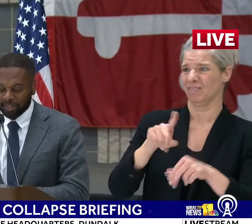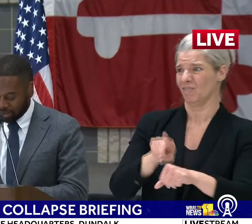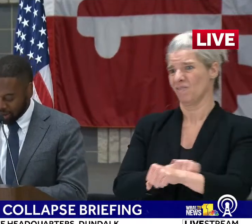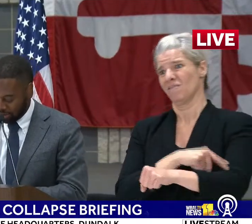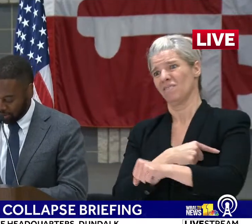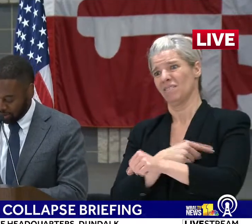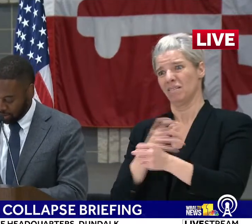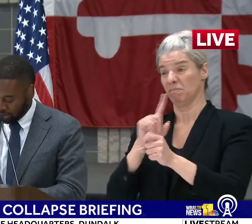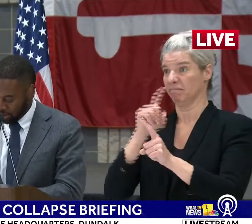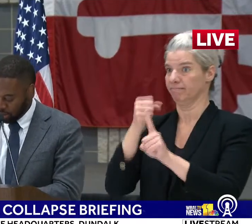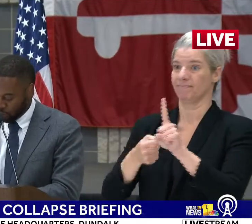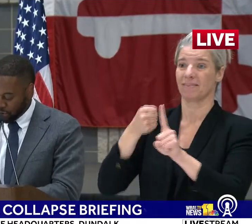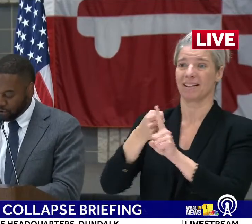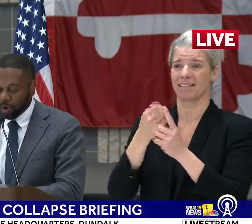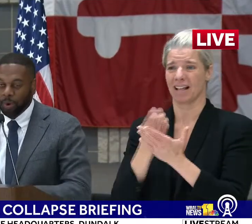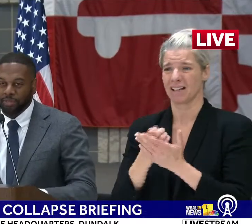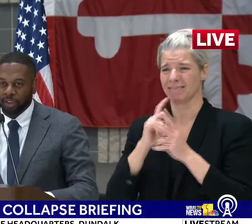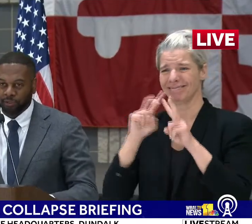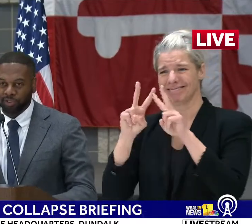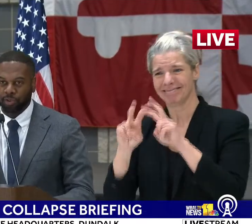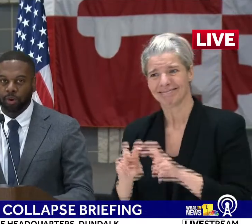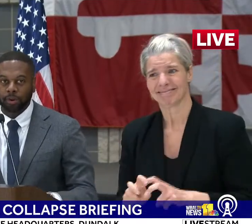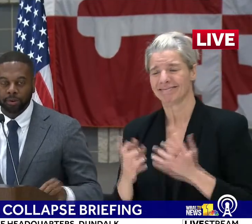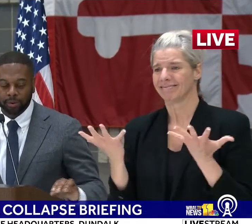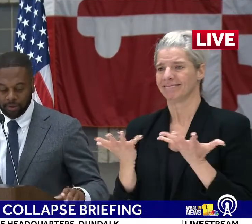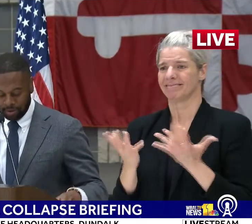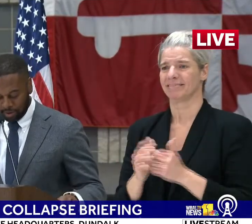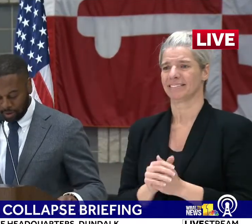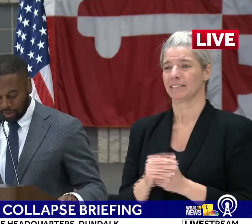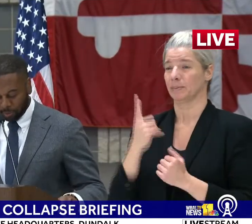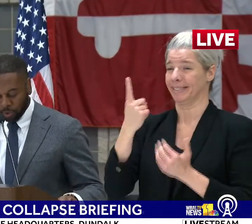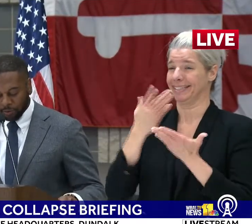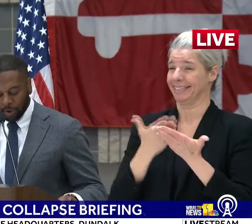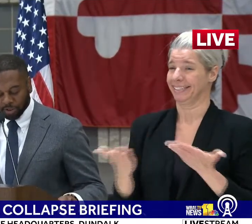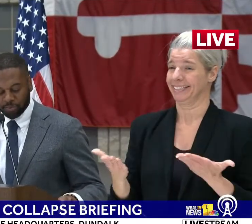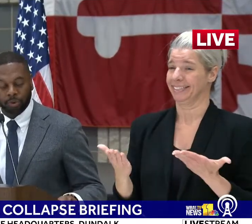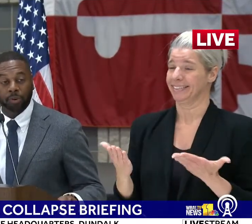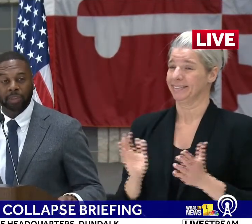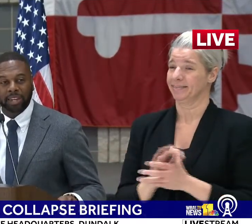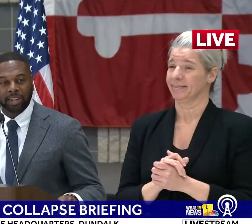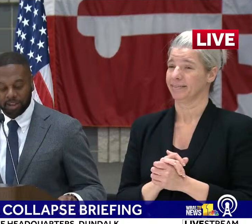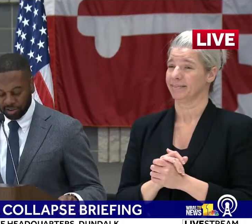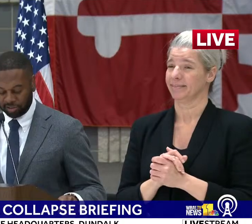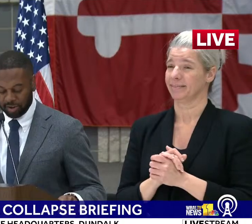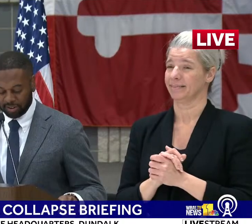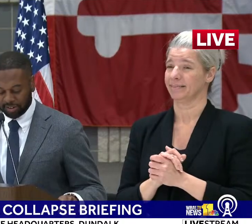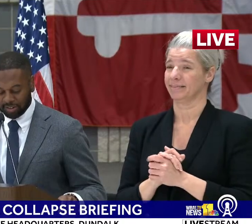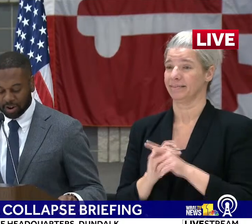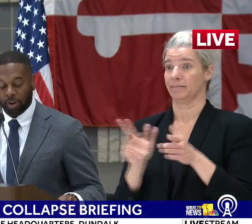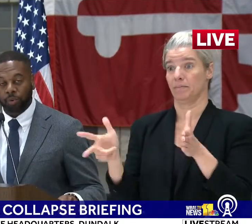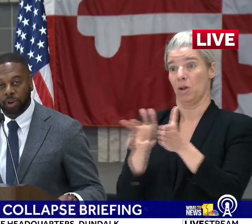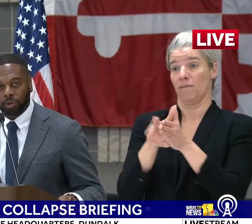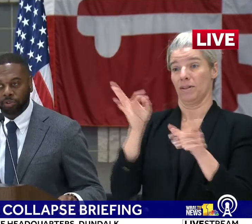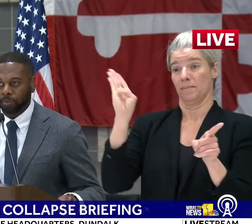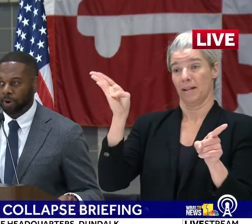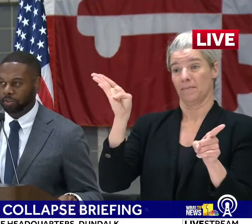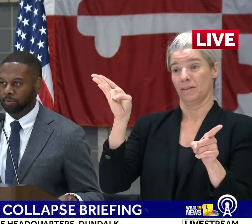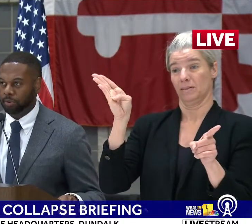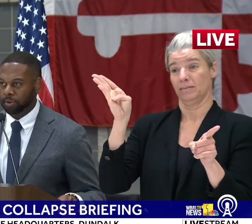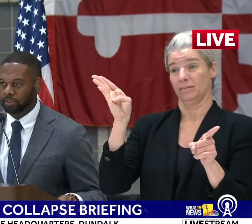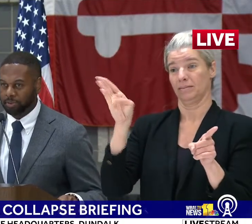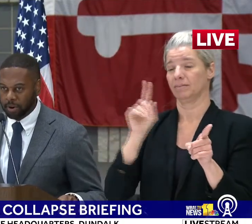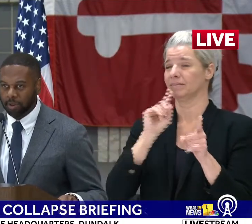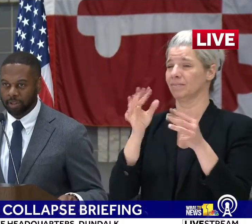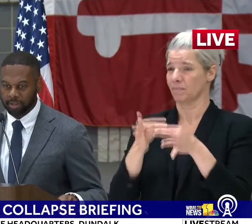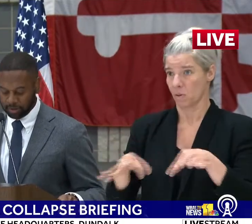economy are still being assessed, we do know one thing for sure. The Port of Baltimore and related industries are critical